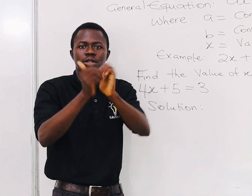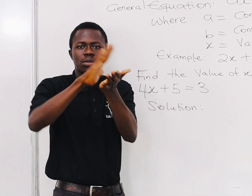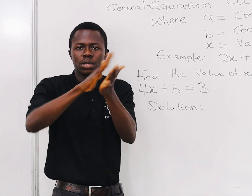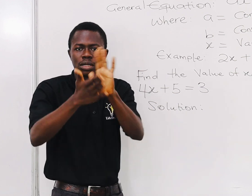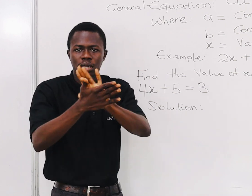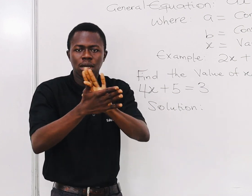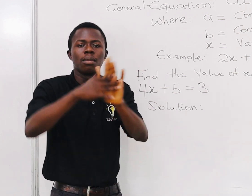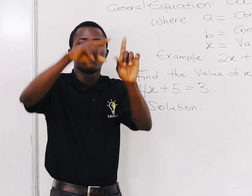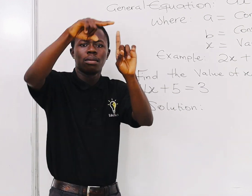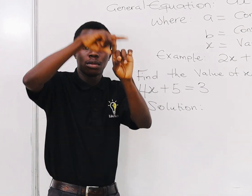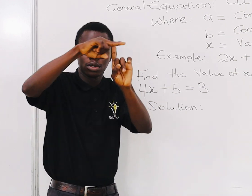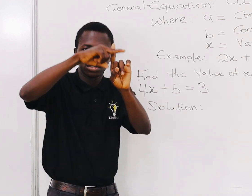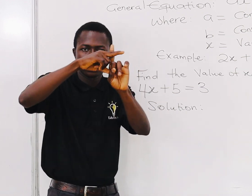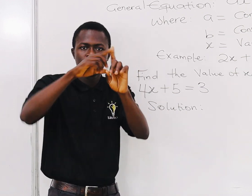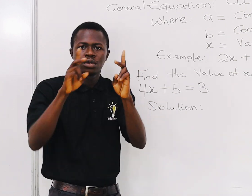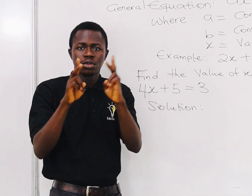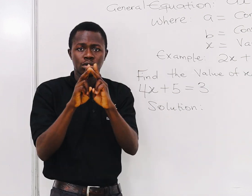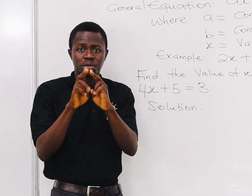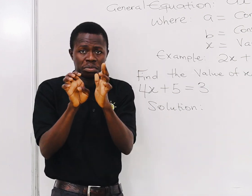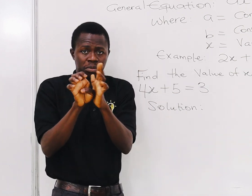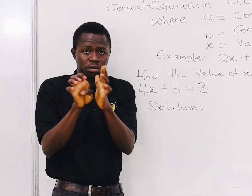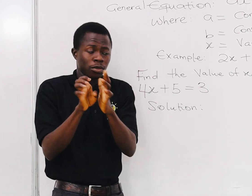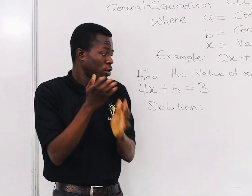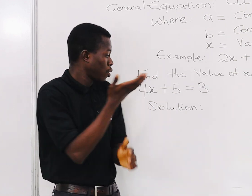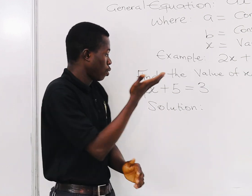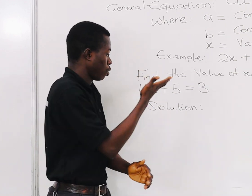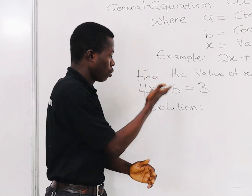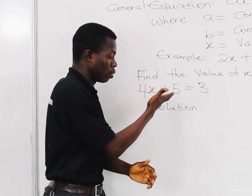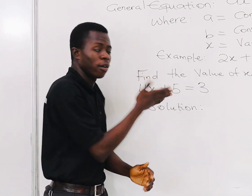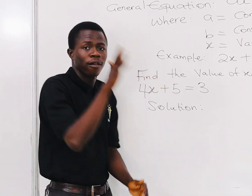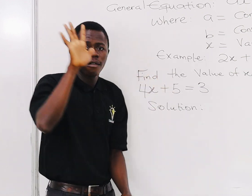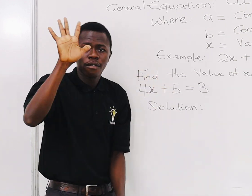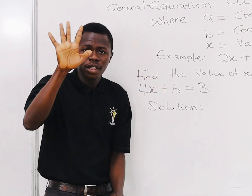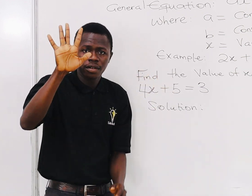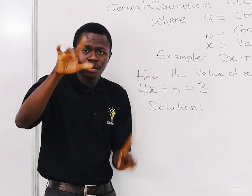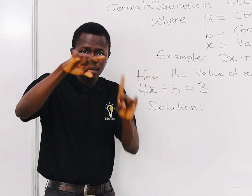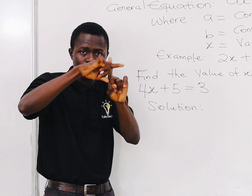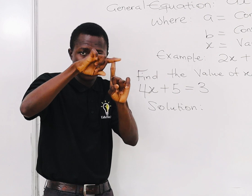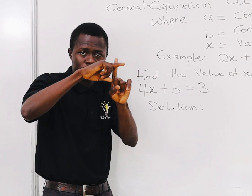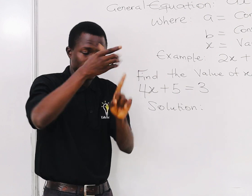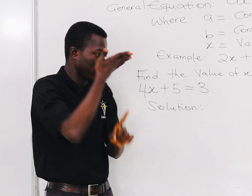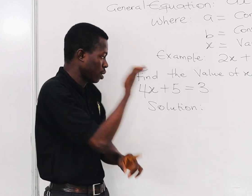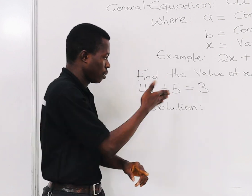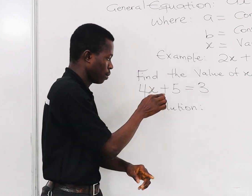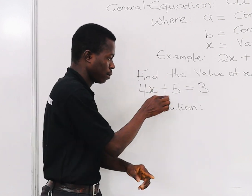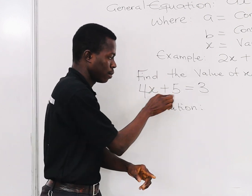it becomes positive. So, for instance, we have positive 5